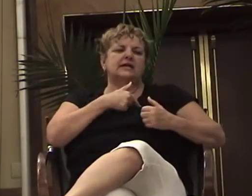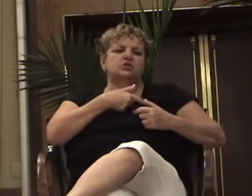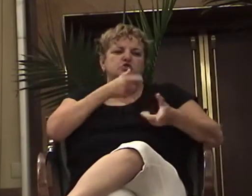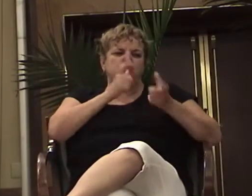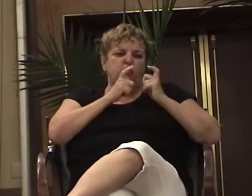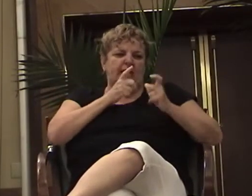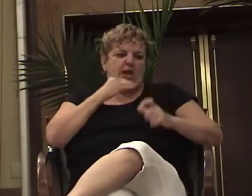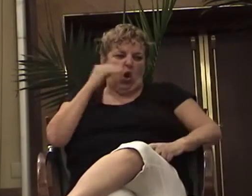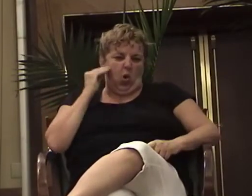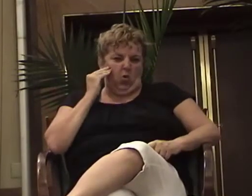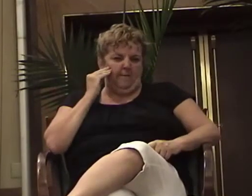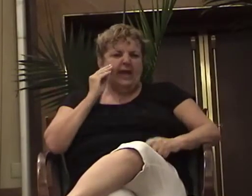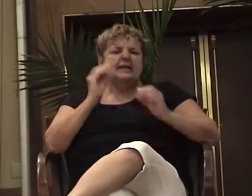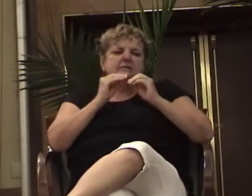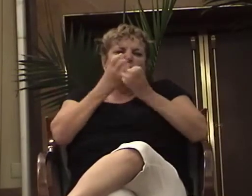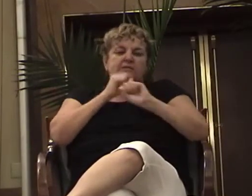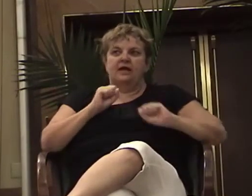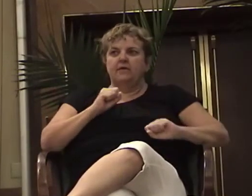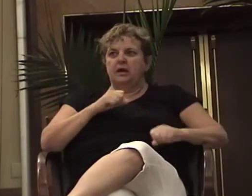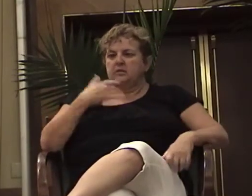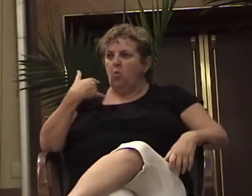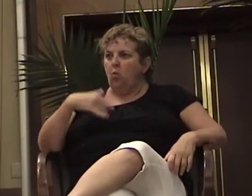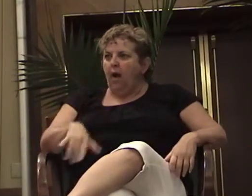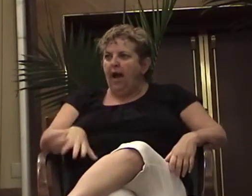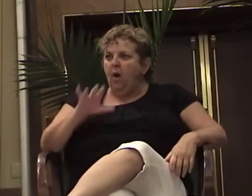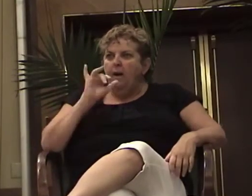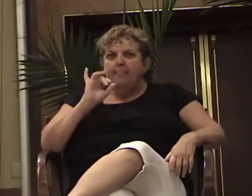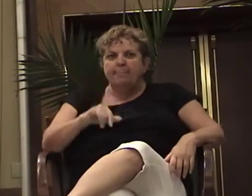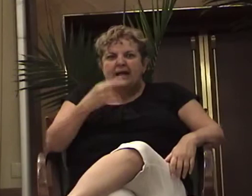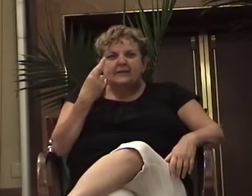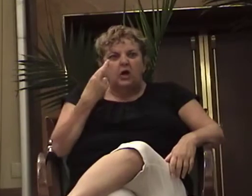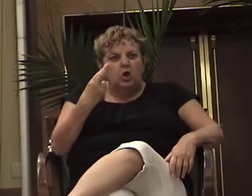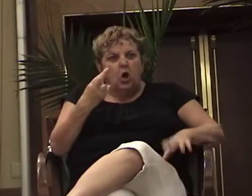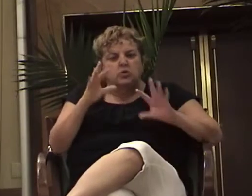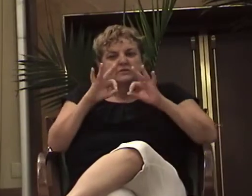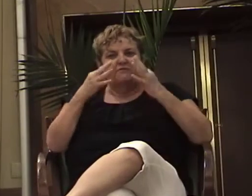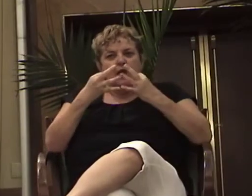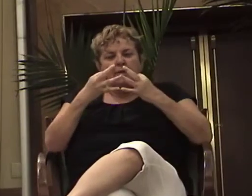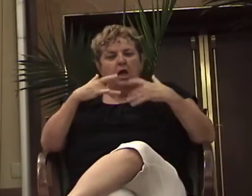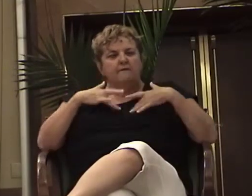I've ever seen in my life." And it brought tears to my eyes.